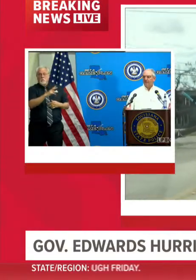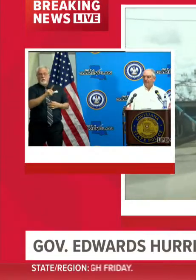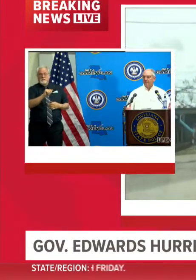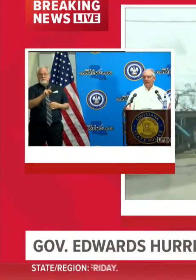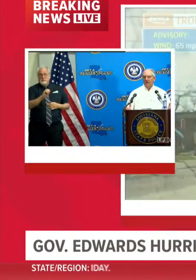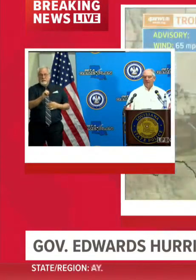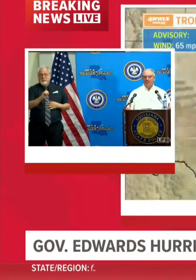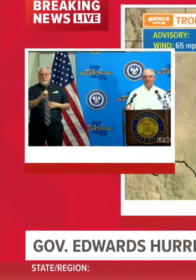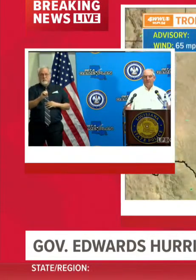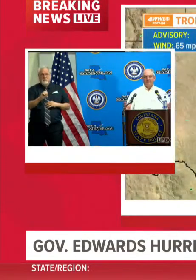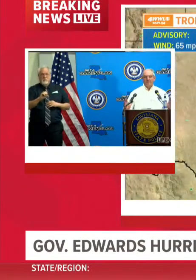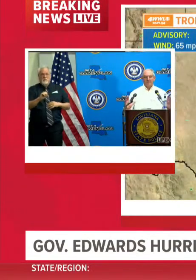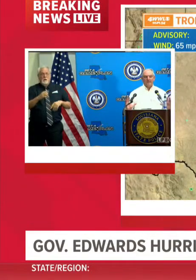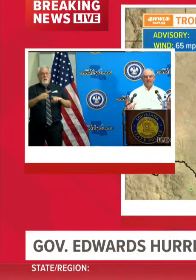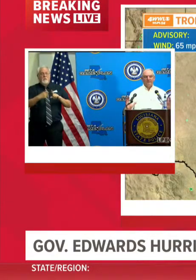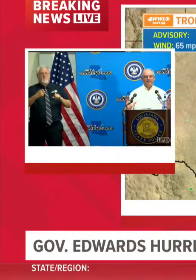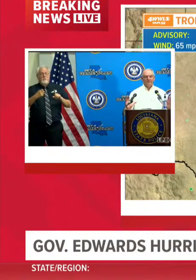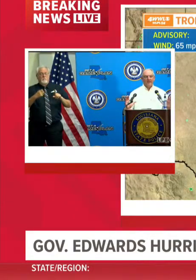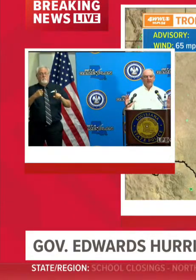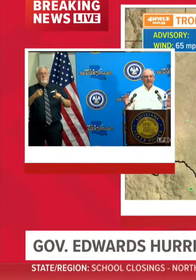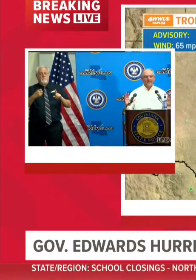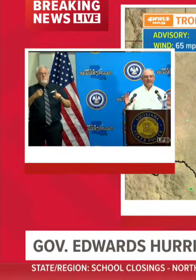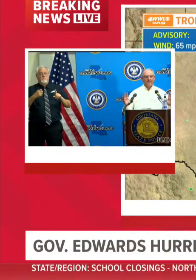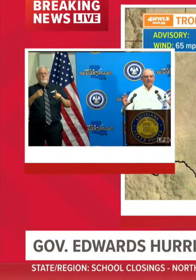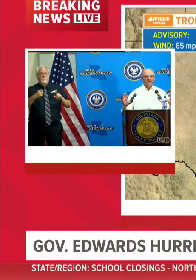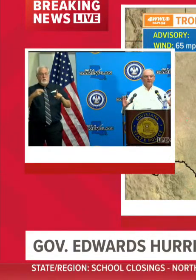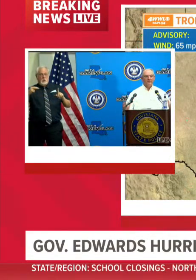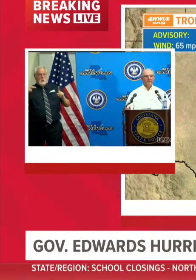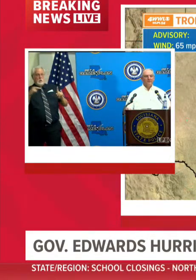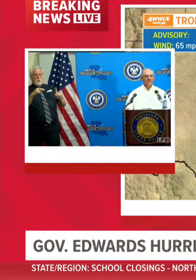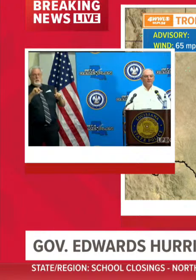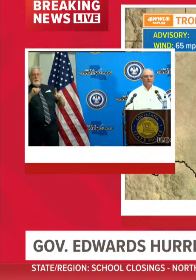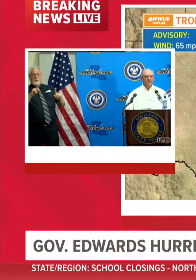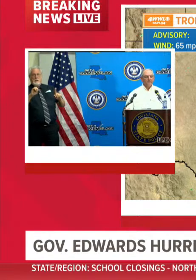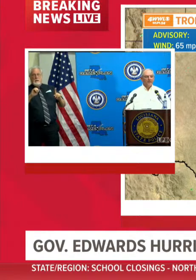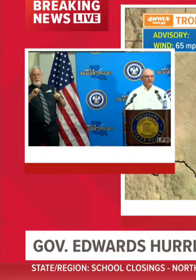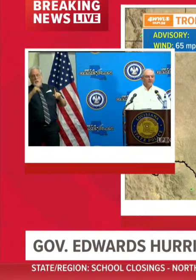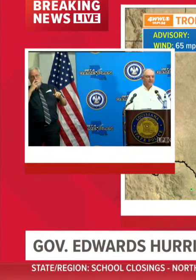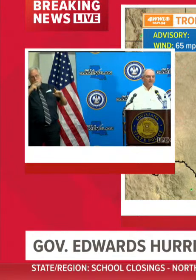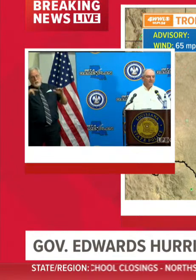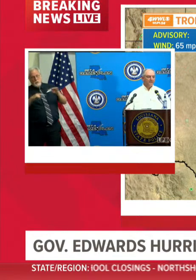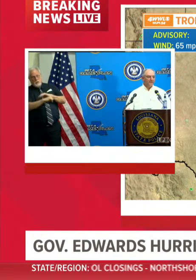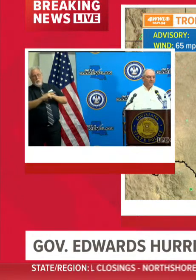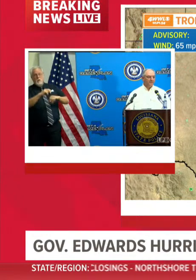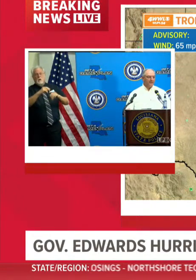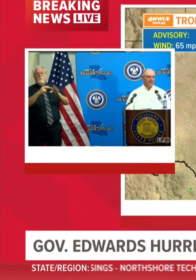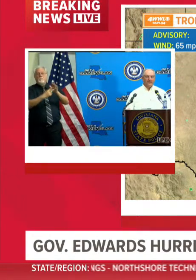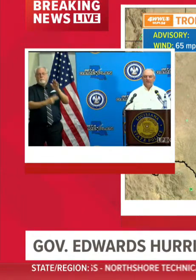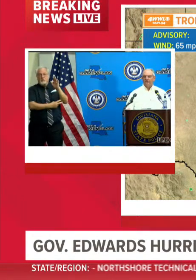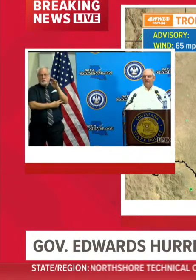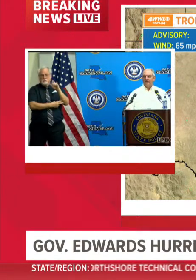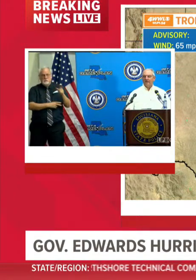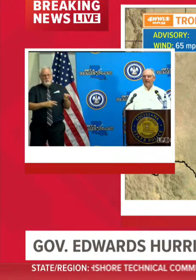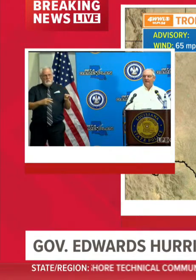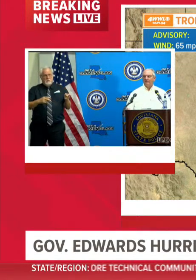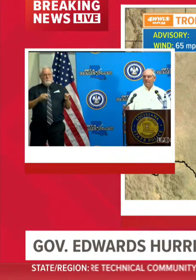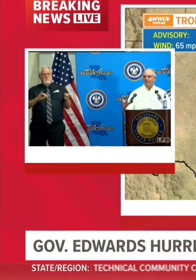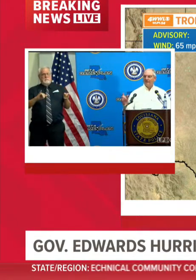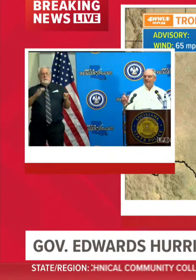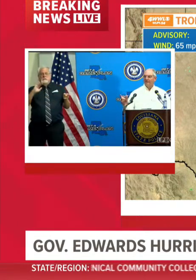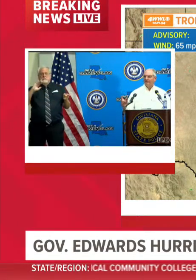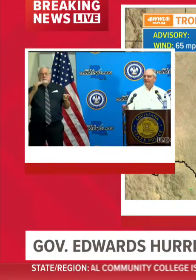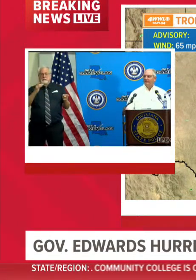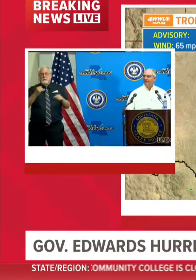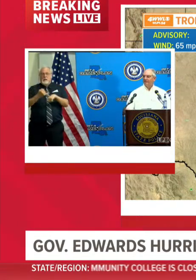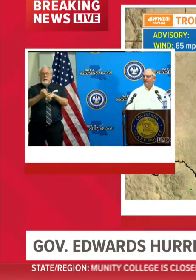mentioned from the perspective of the lake and looking underneath the bridge. And if you've seen that, you've seen the Isle of